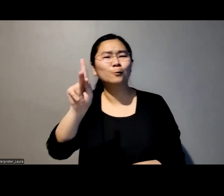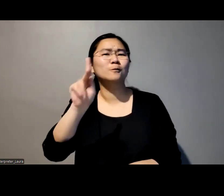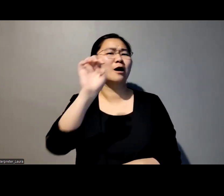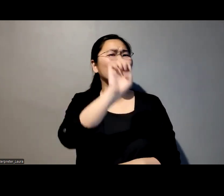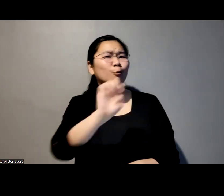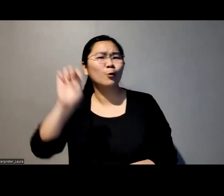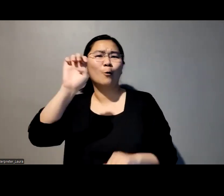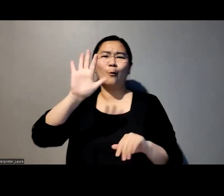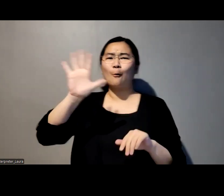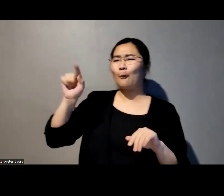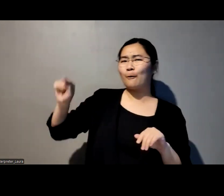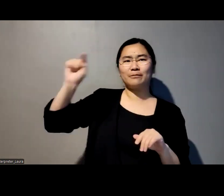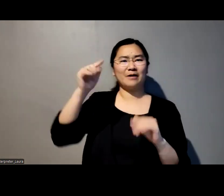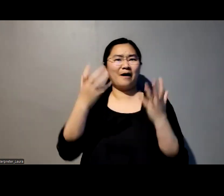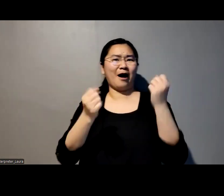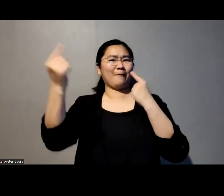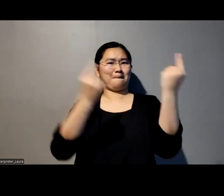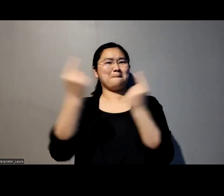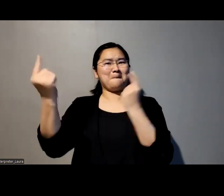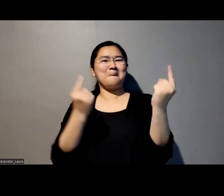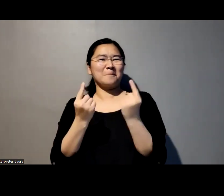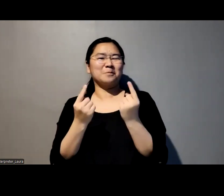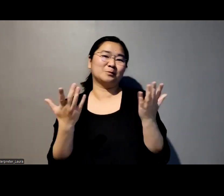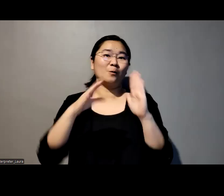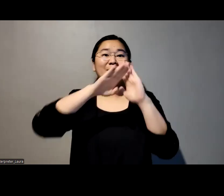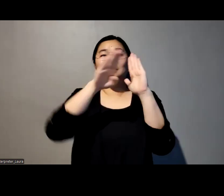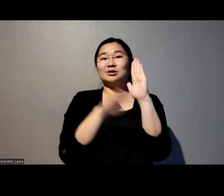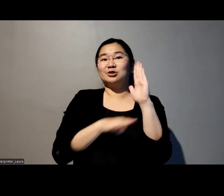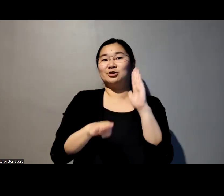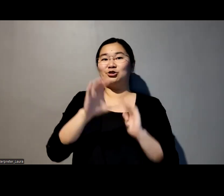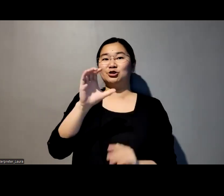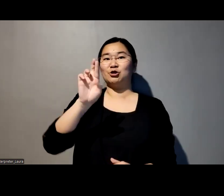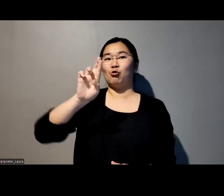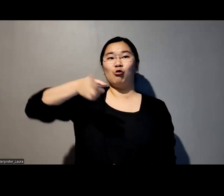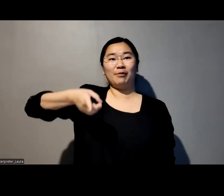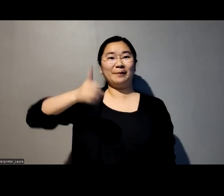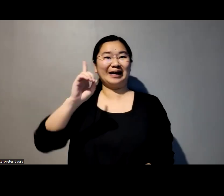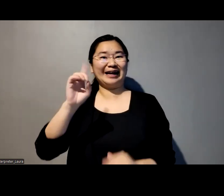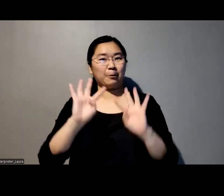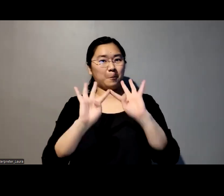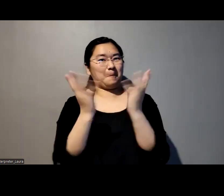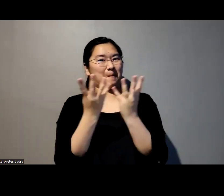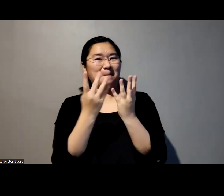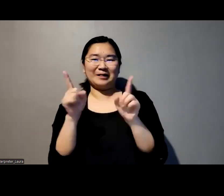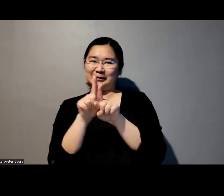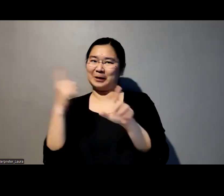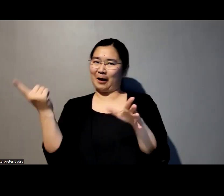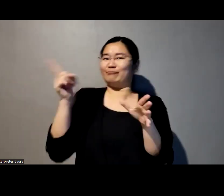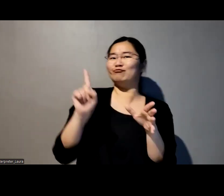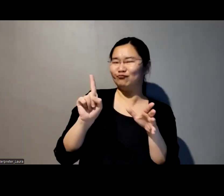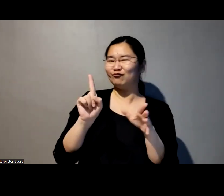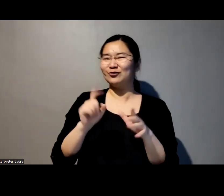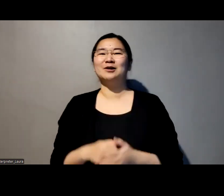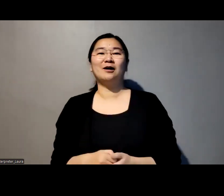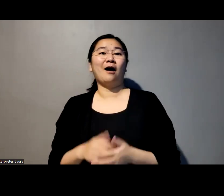bit of an introduction for those of you who may be new to this cause or to this webinar series. Like I